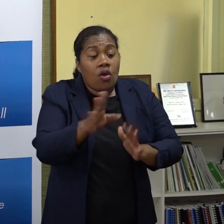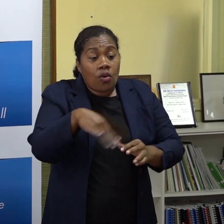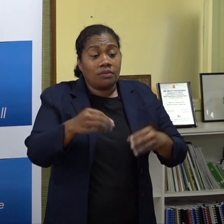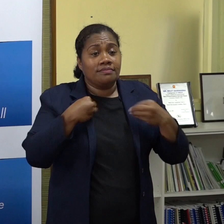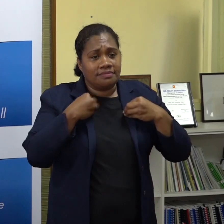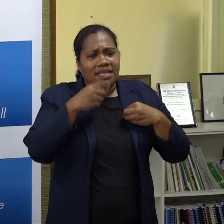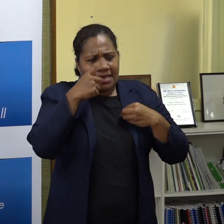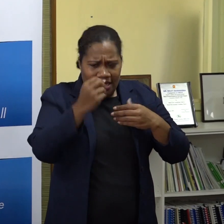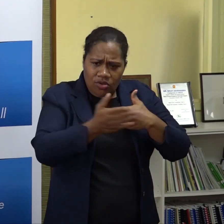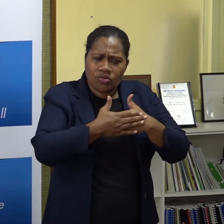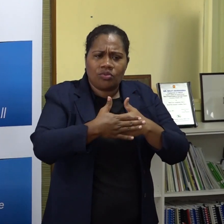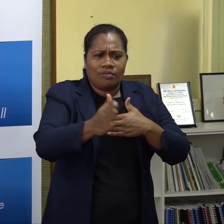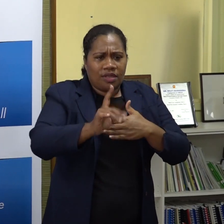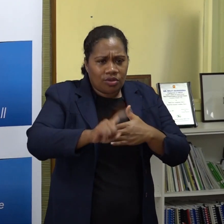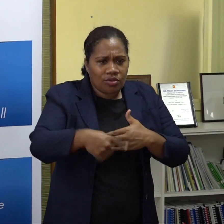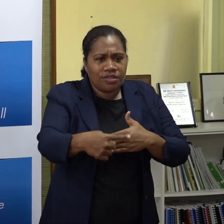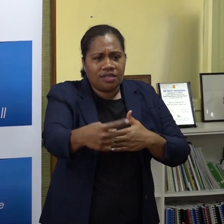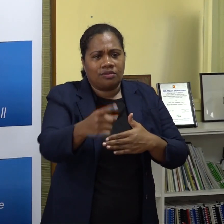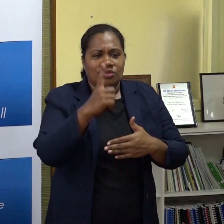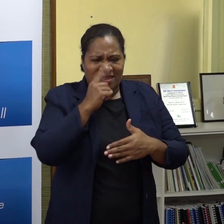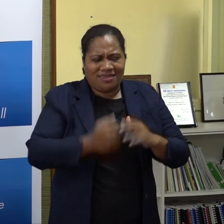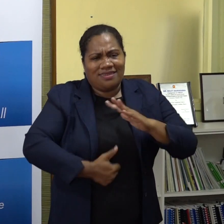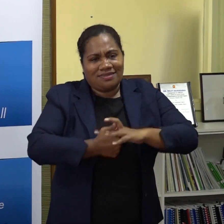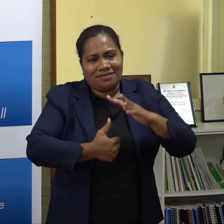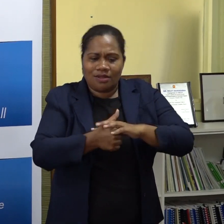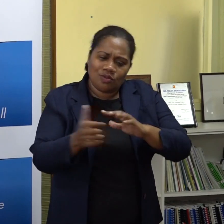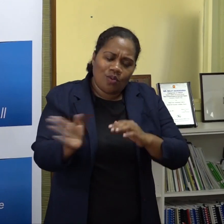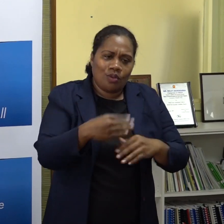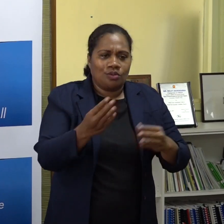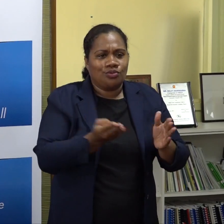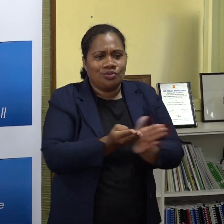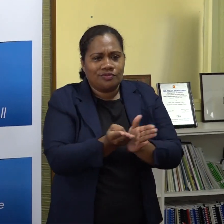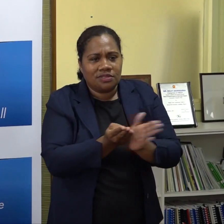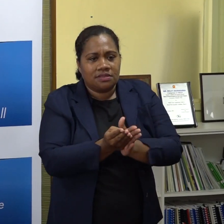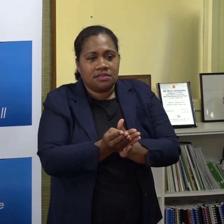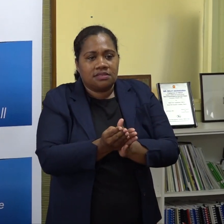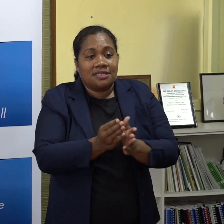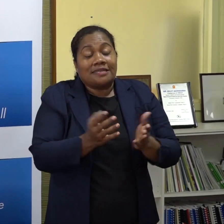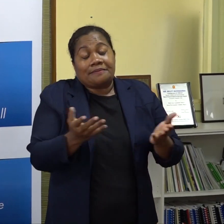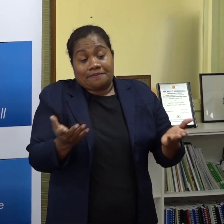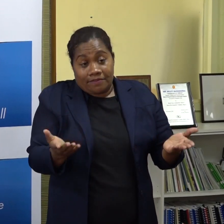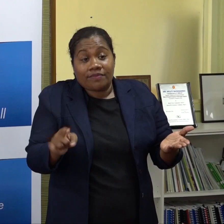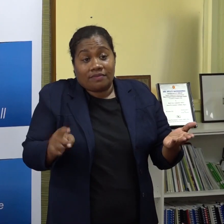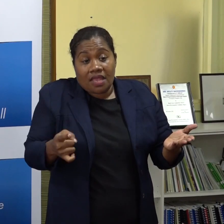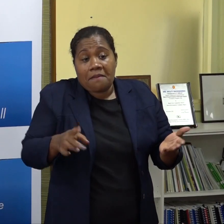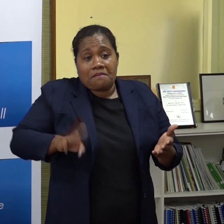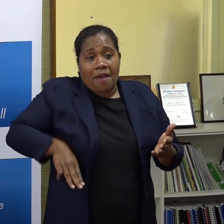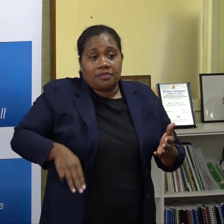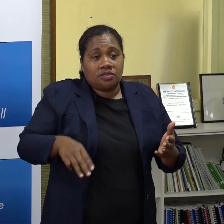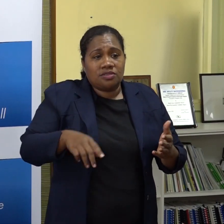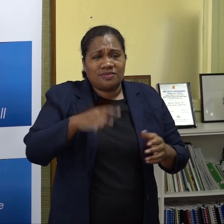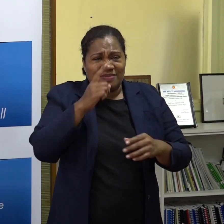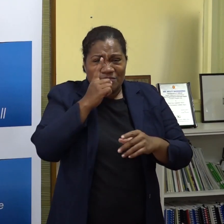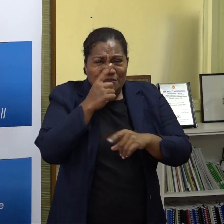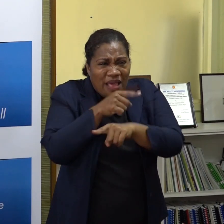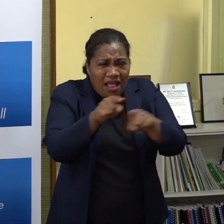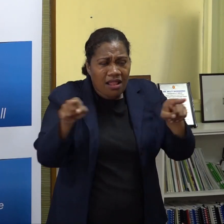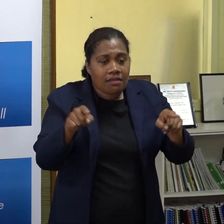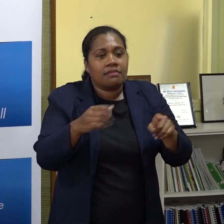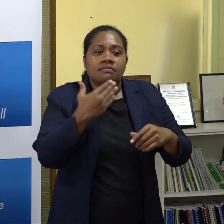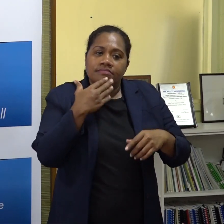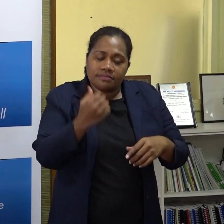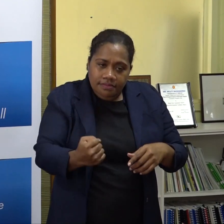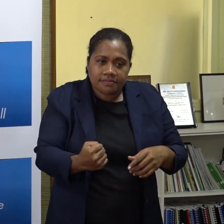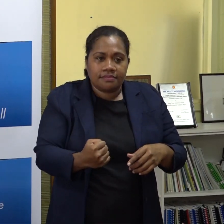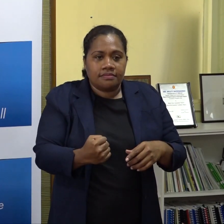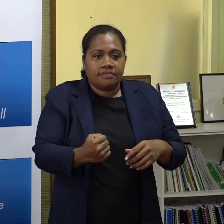remain open with access to all services. However, members of the public are strongly encouraged to